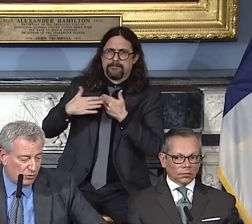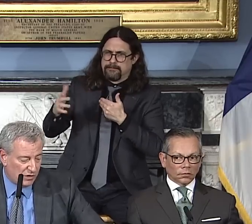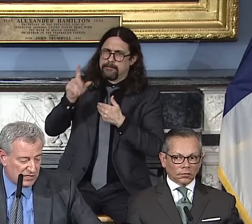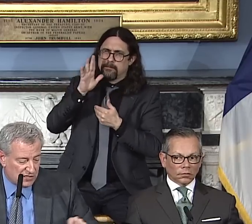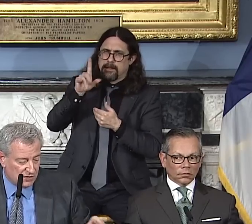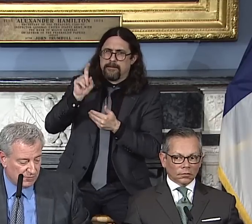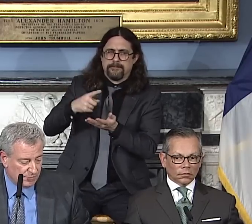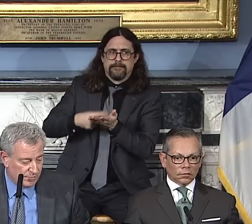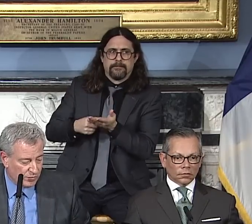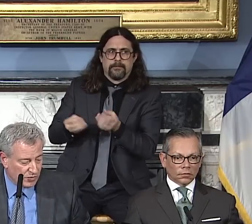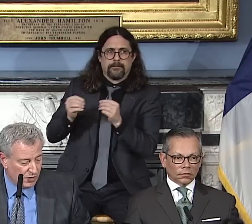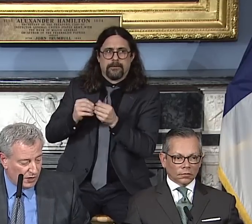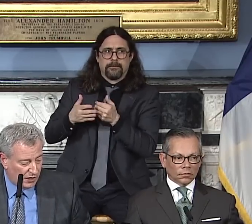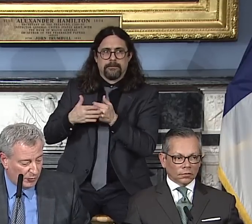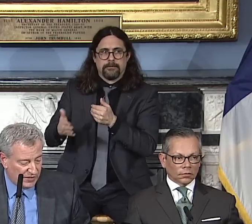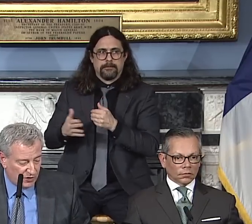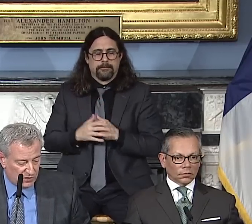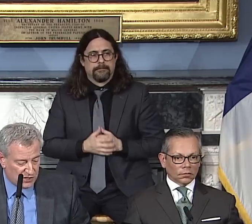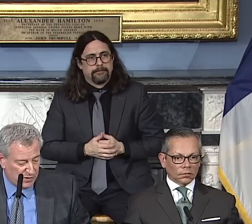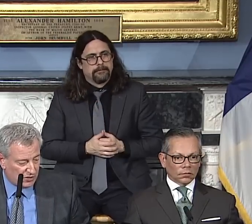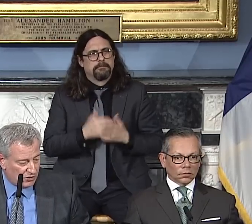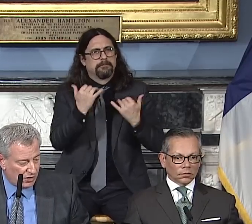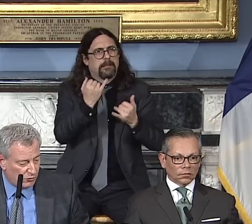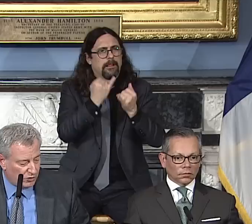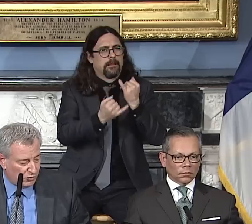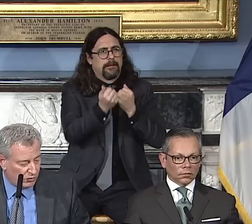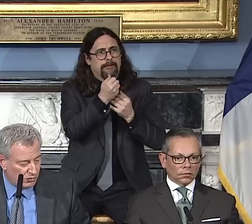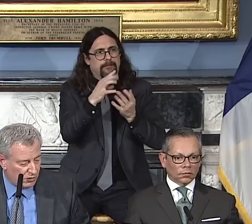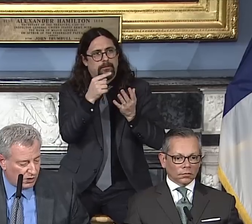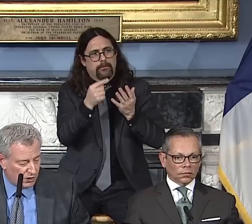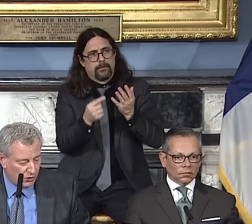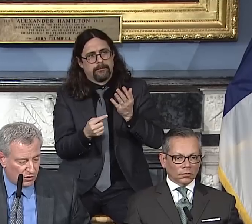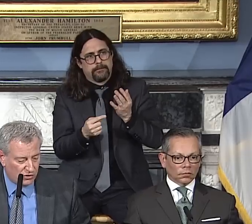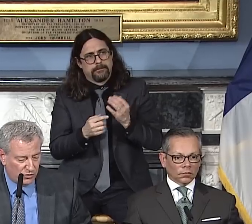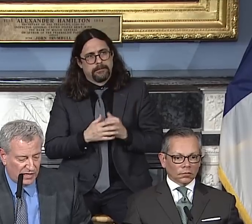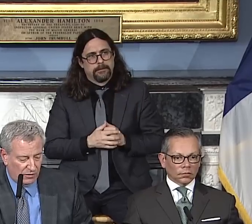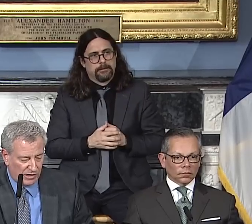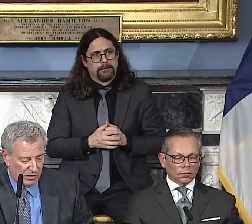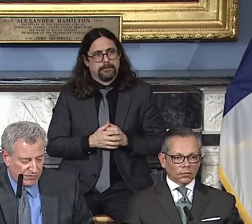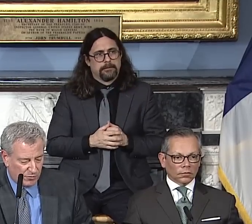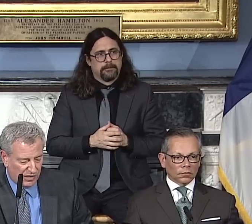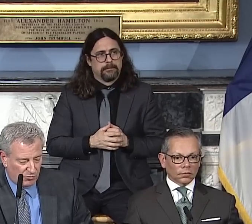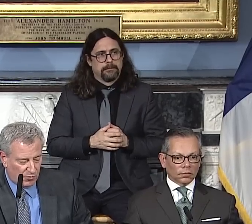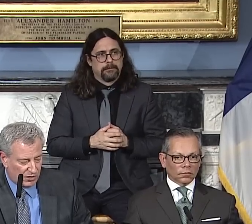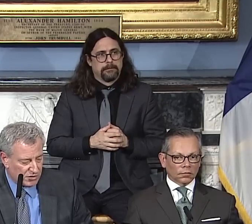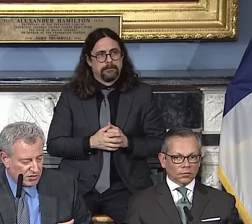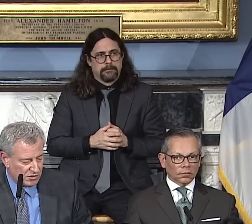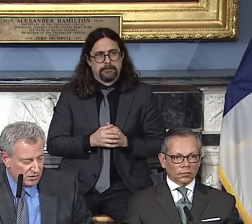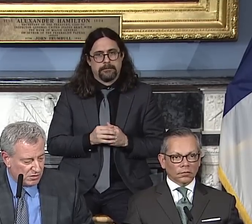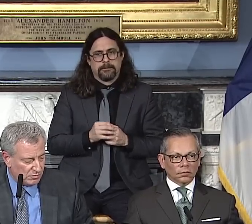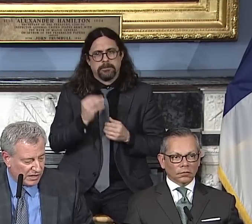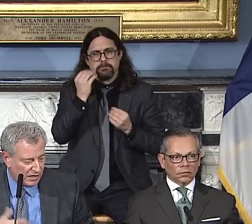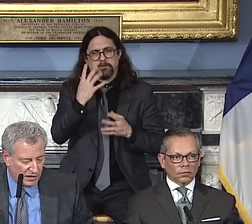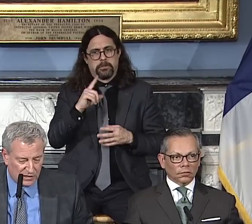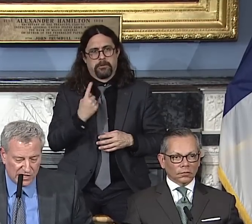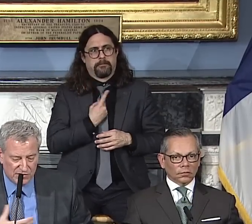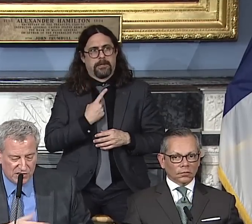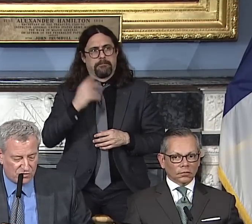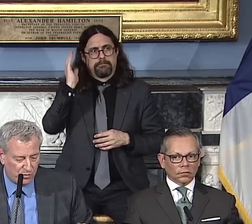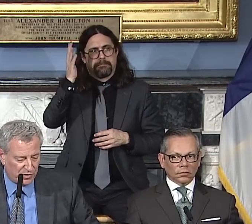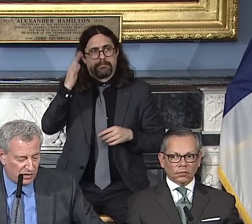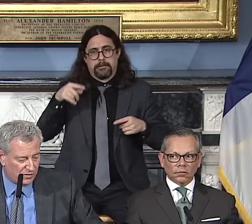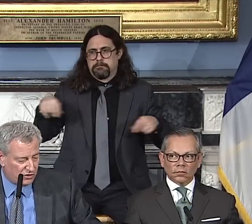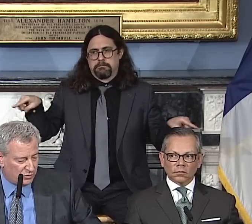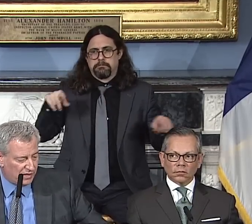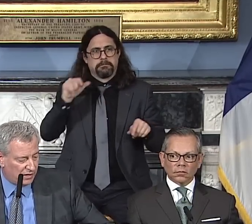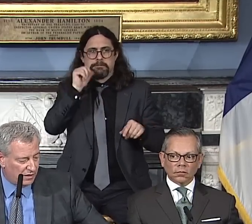Last few points. And I'll be the only speaker, and we will go to Q&A right after my remarks. My colleagues obviously